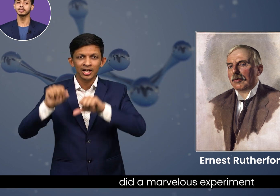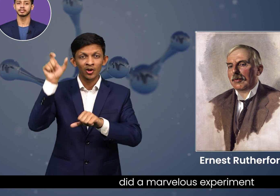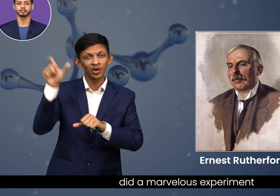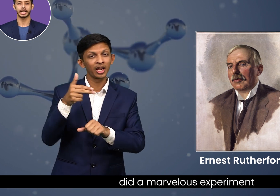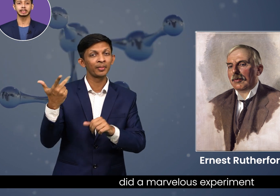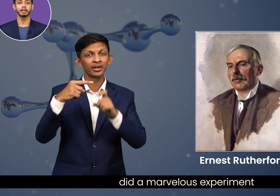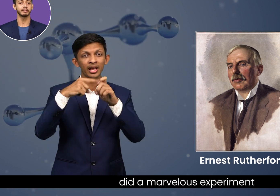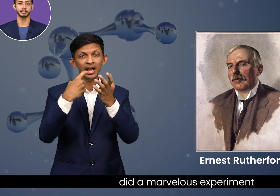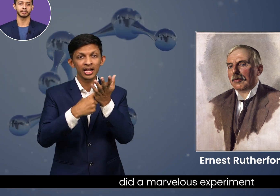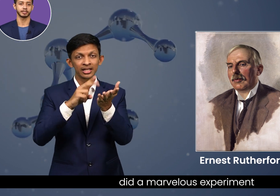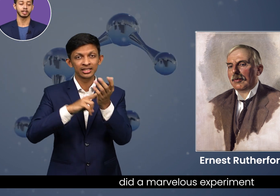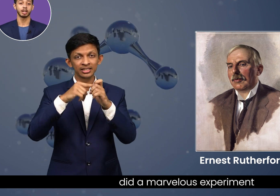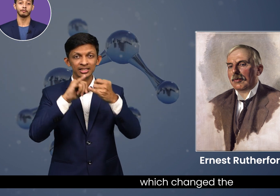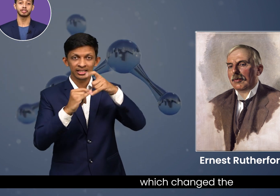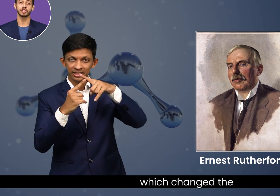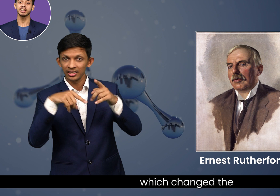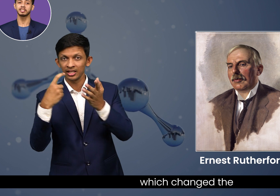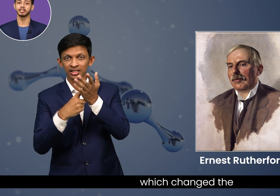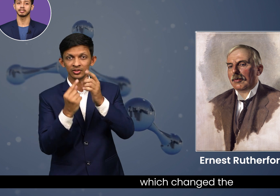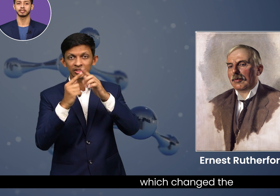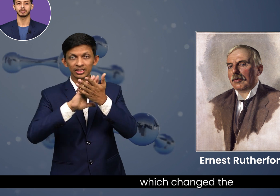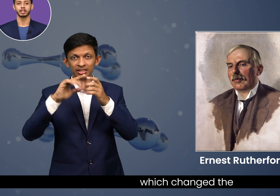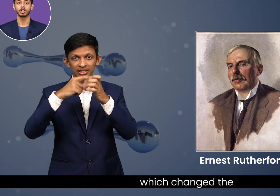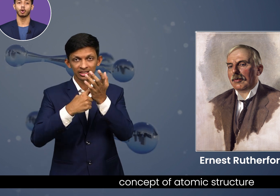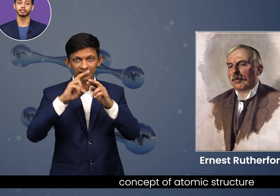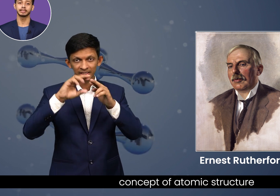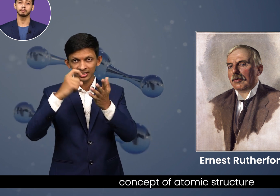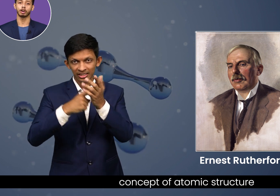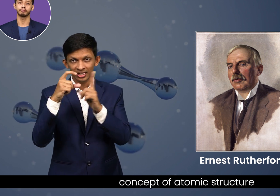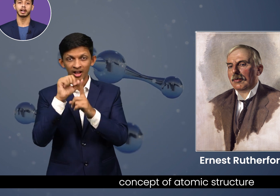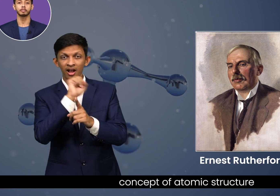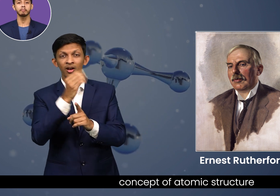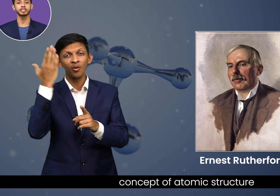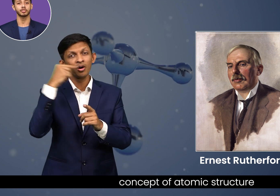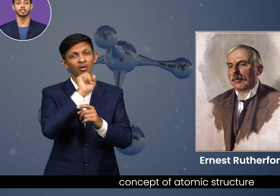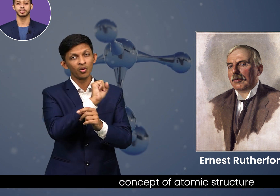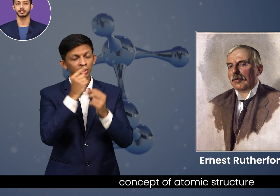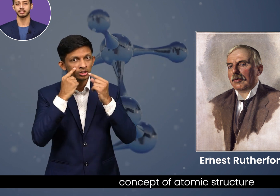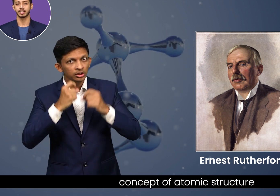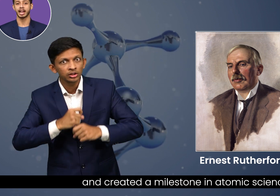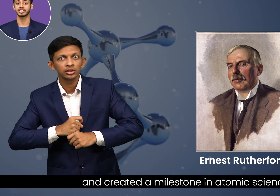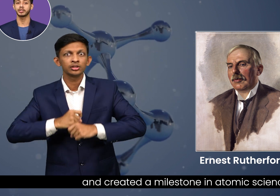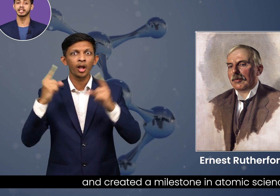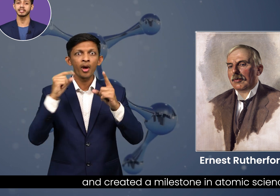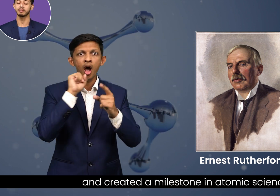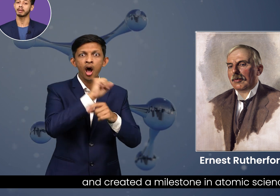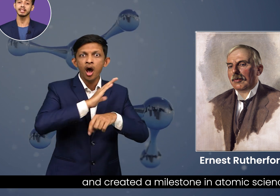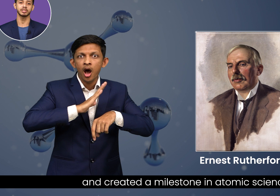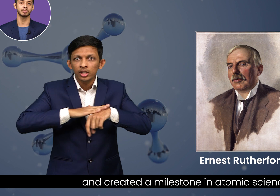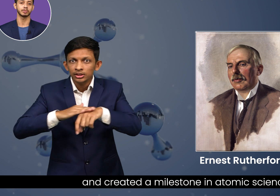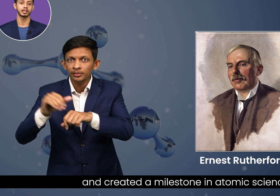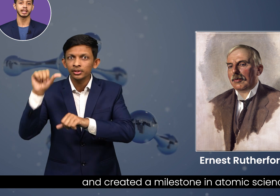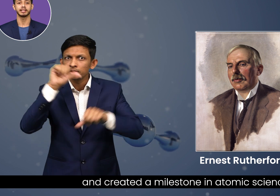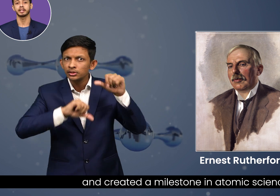marvelous experiment which changed the concept of atomic structure and created a